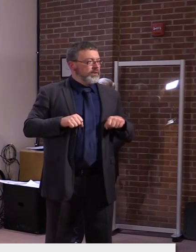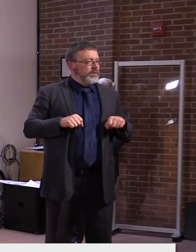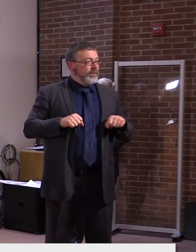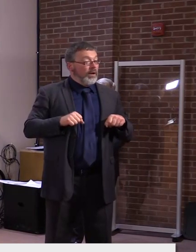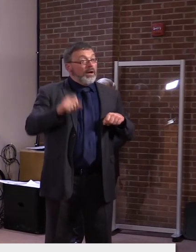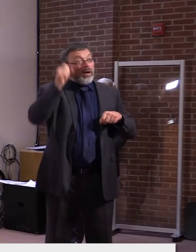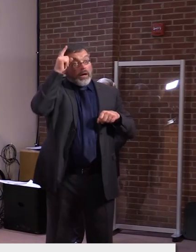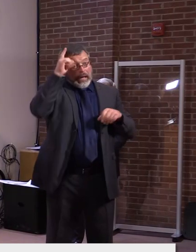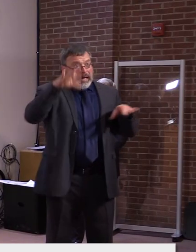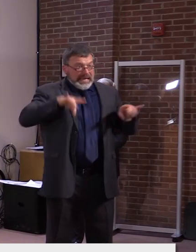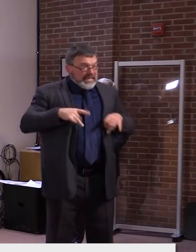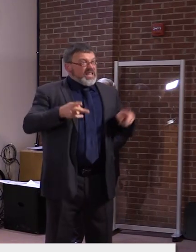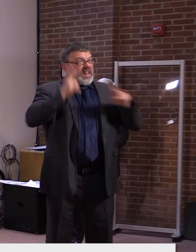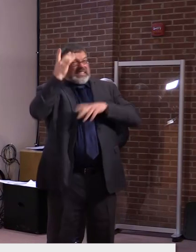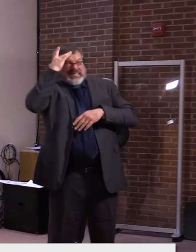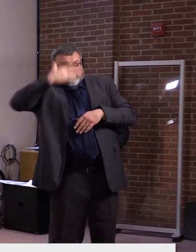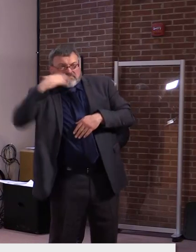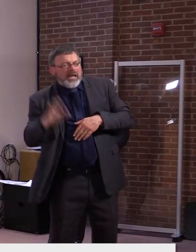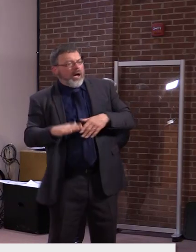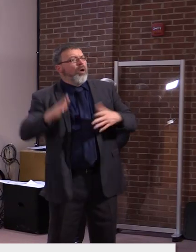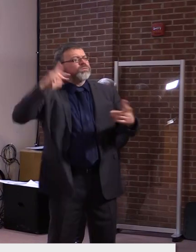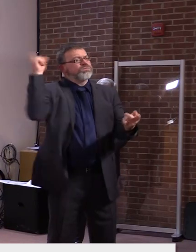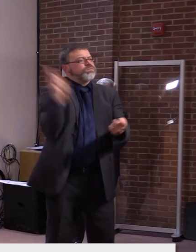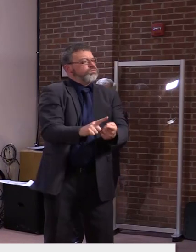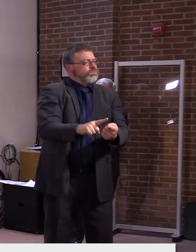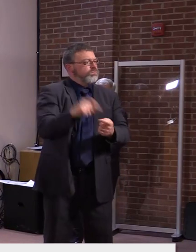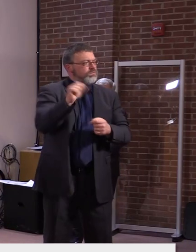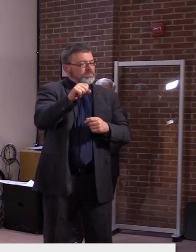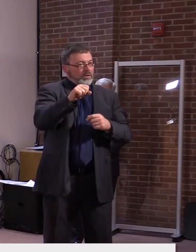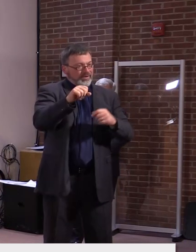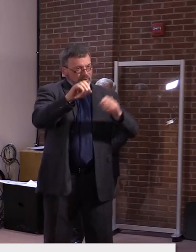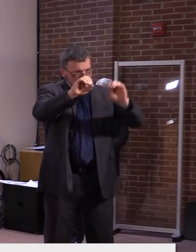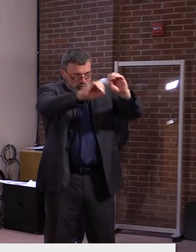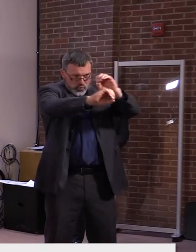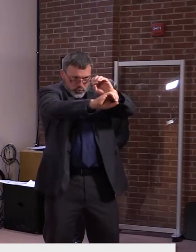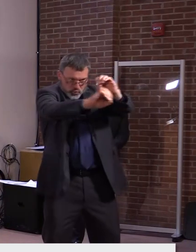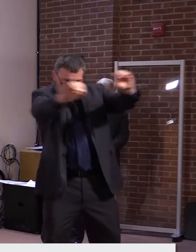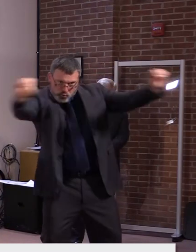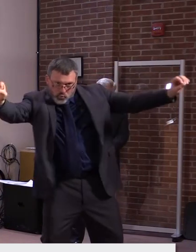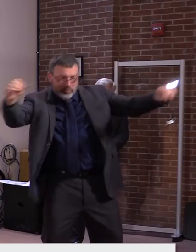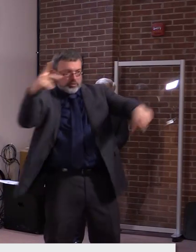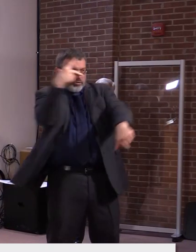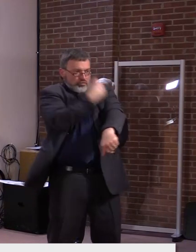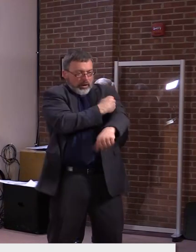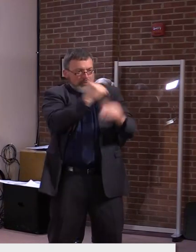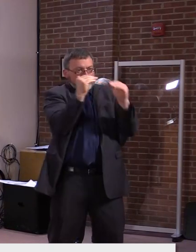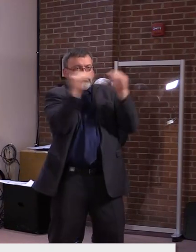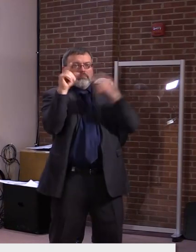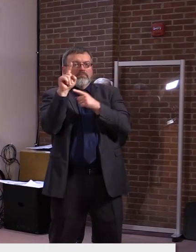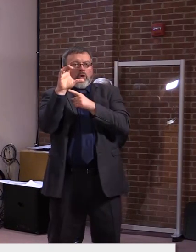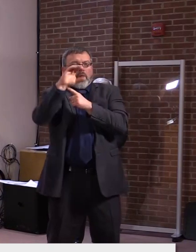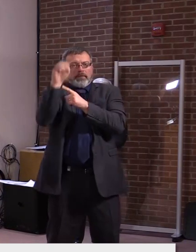with the booster, but it's still there. It's not 100%, correct?